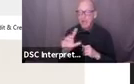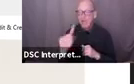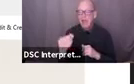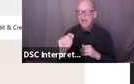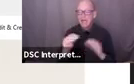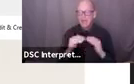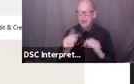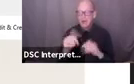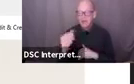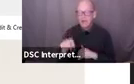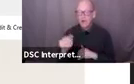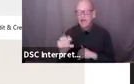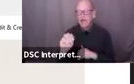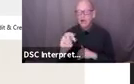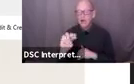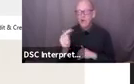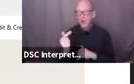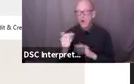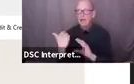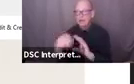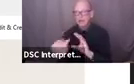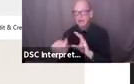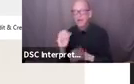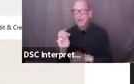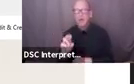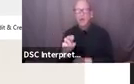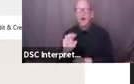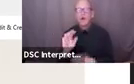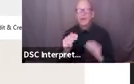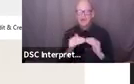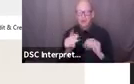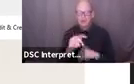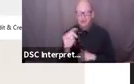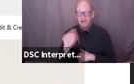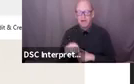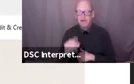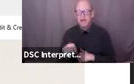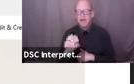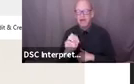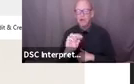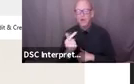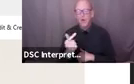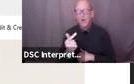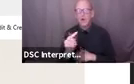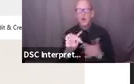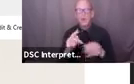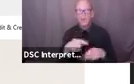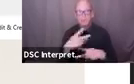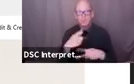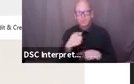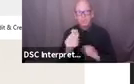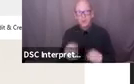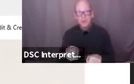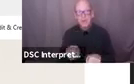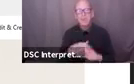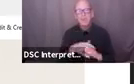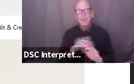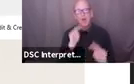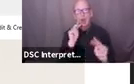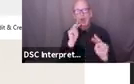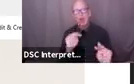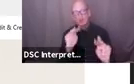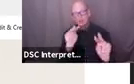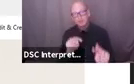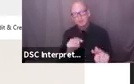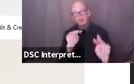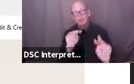info@equalitytoledo.org is the email, or equalitytoledo.org is the website you can look to